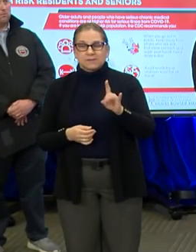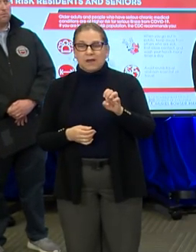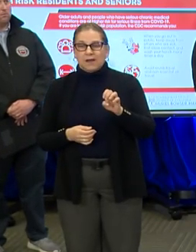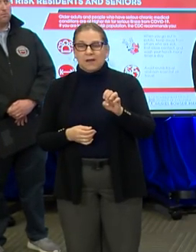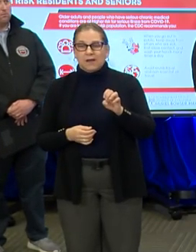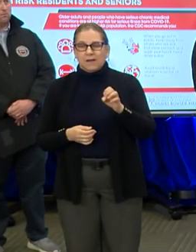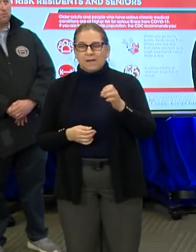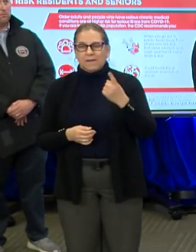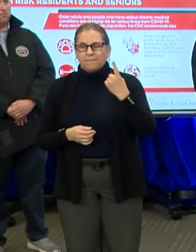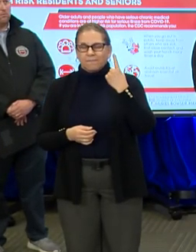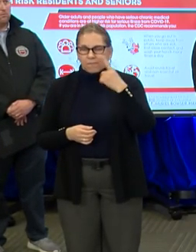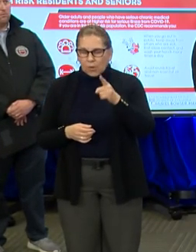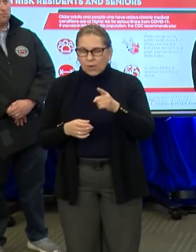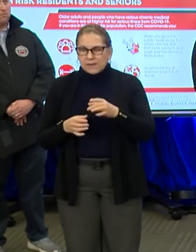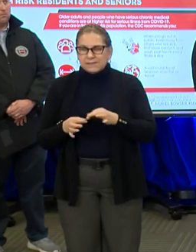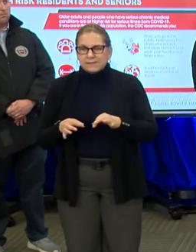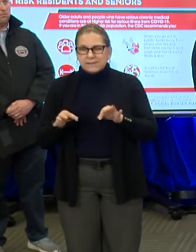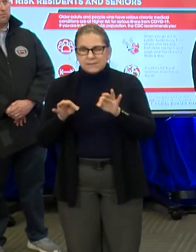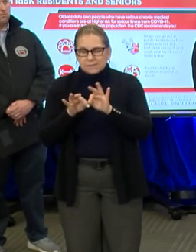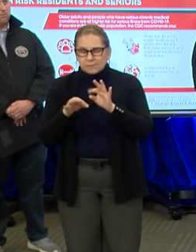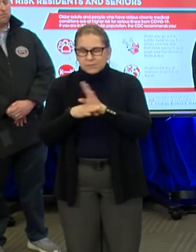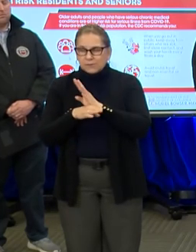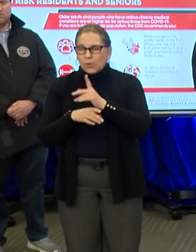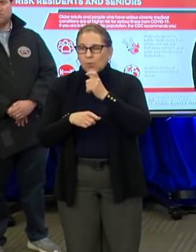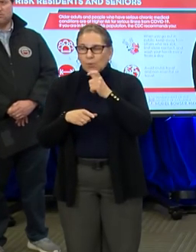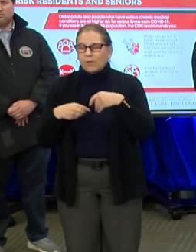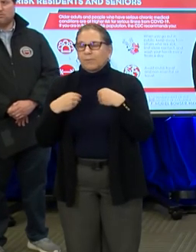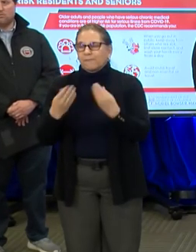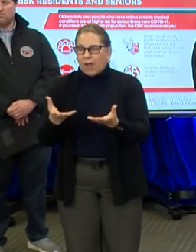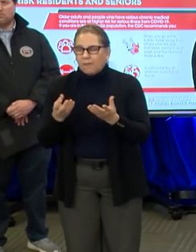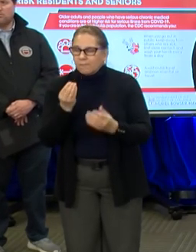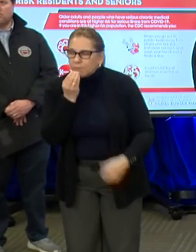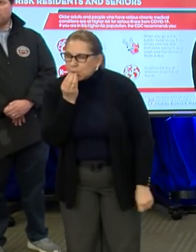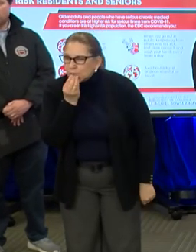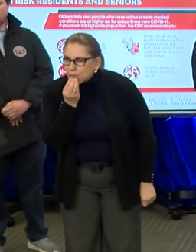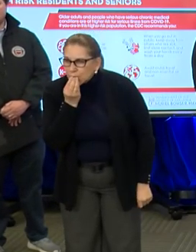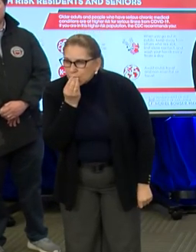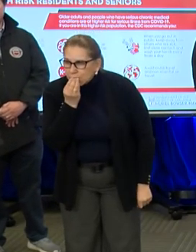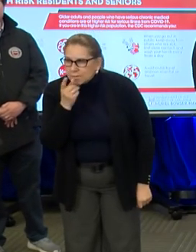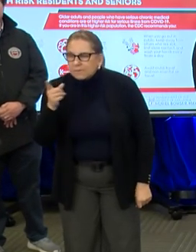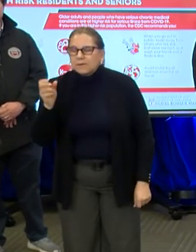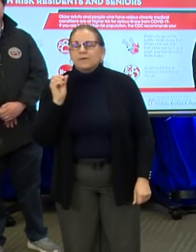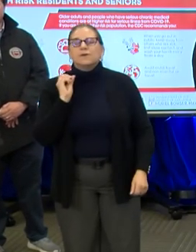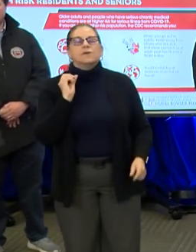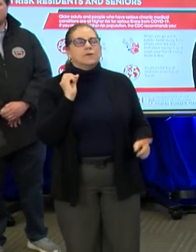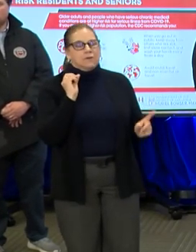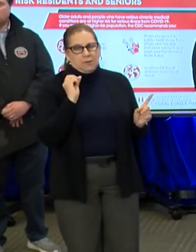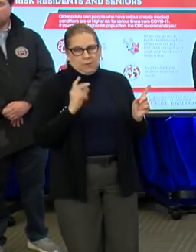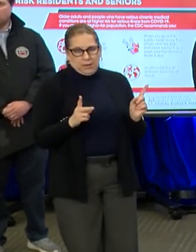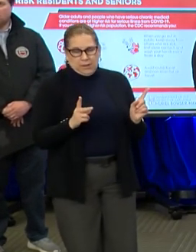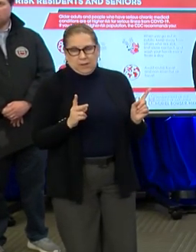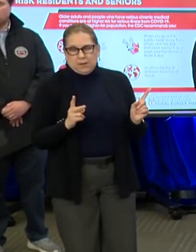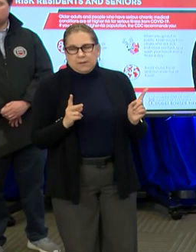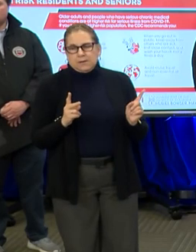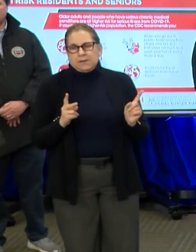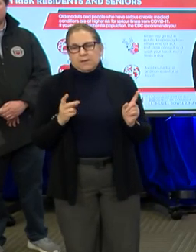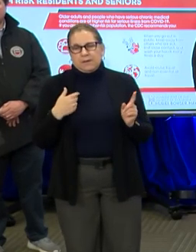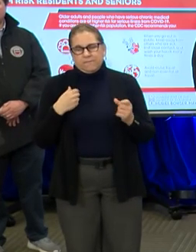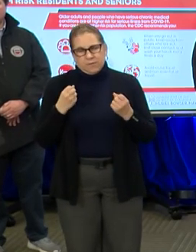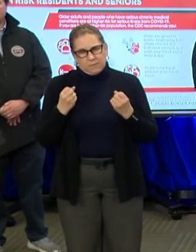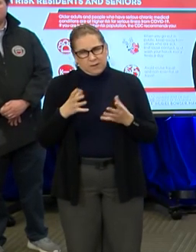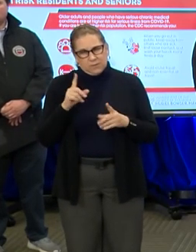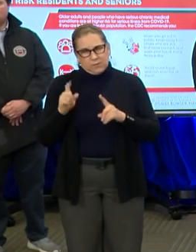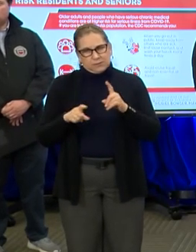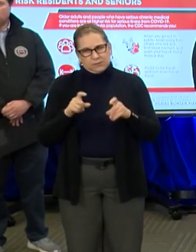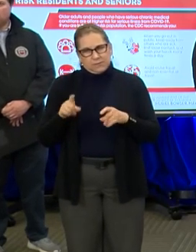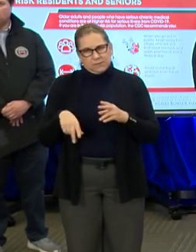food. Okay. And there have been questions about unemployment, being able to get into the system, issues. The other day,